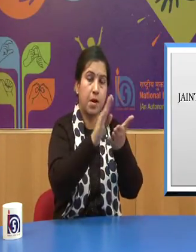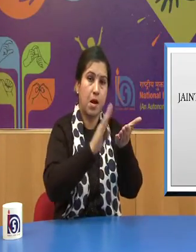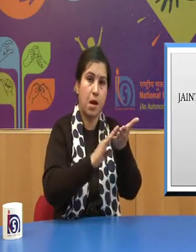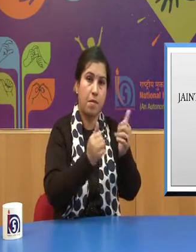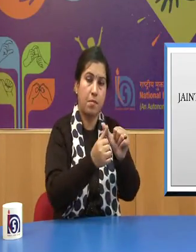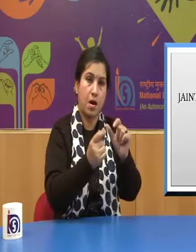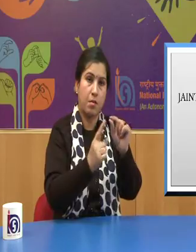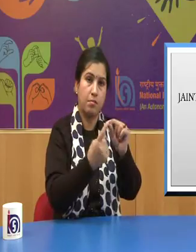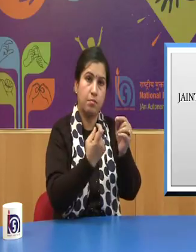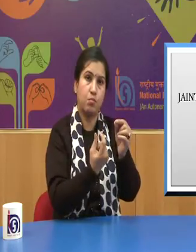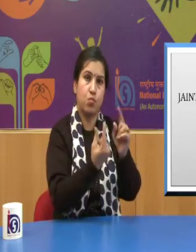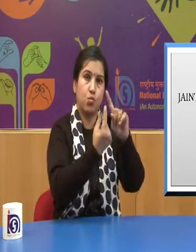in present Assam to